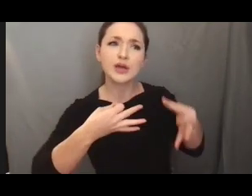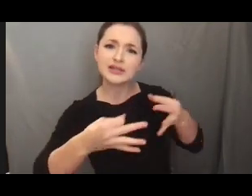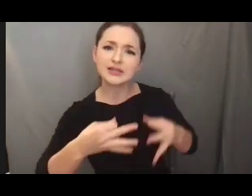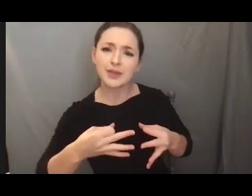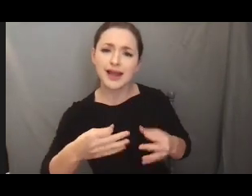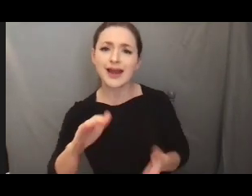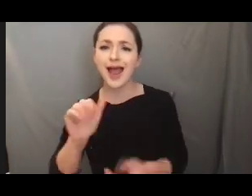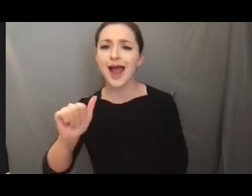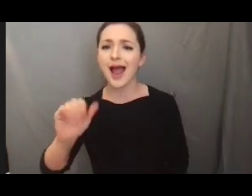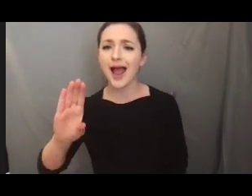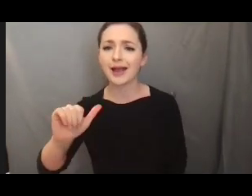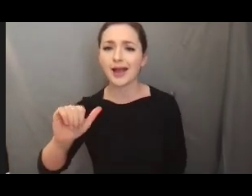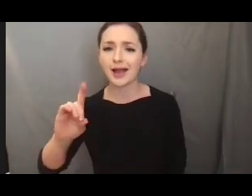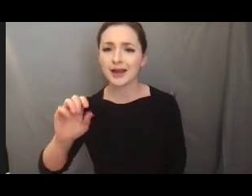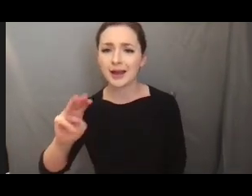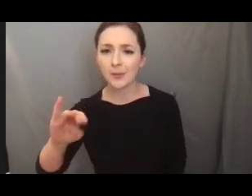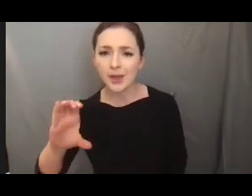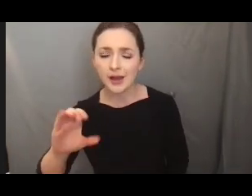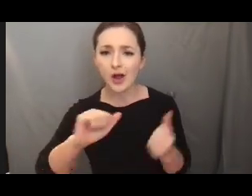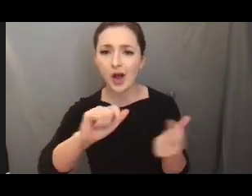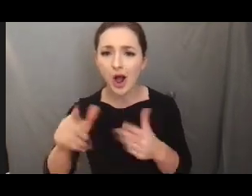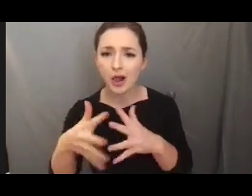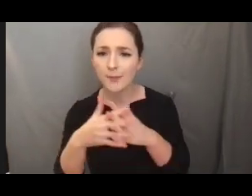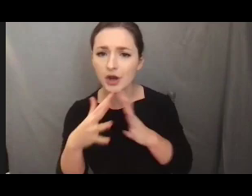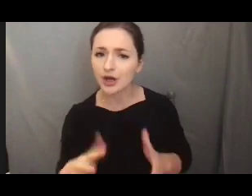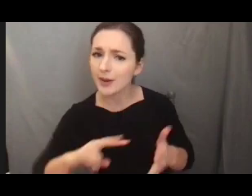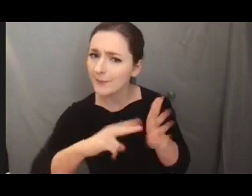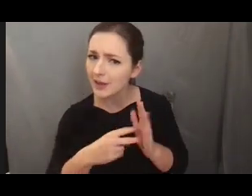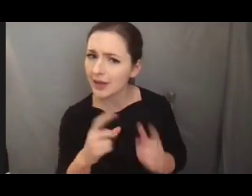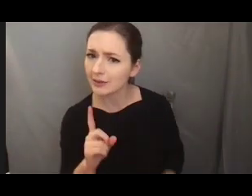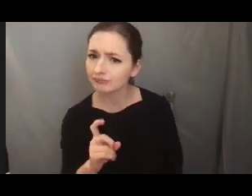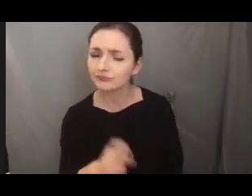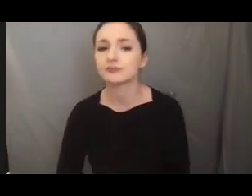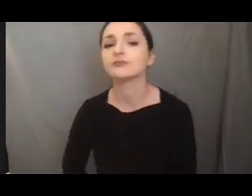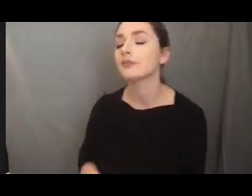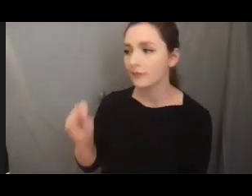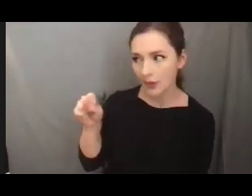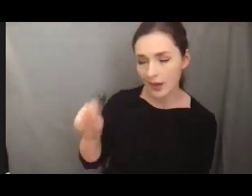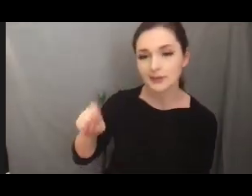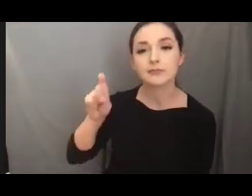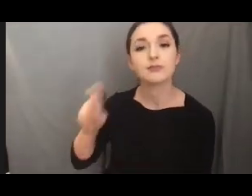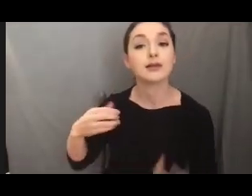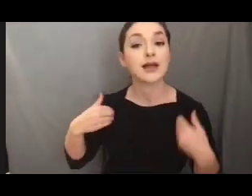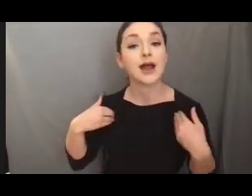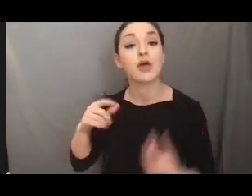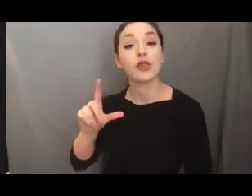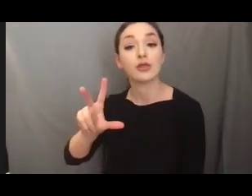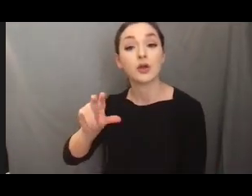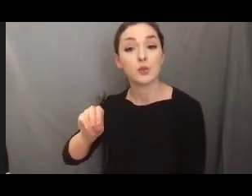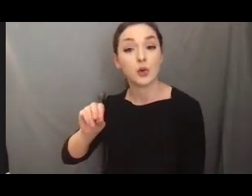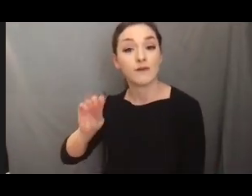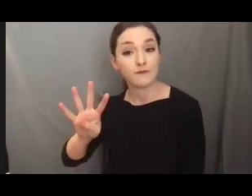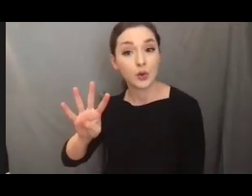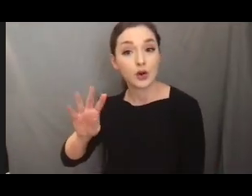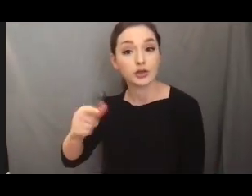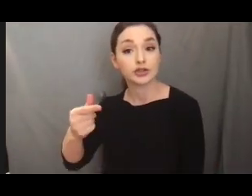so you have to have around a 3.4 and above and do that consistently year in and year out to win that award.